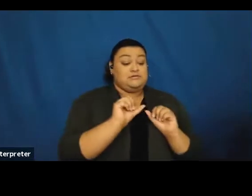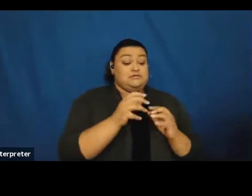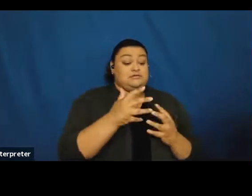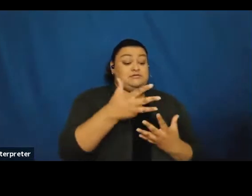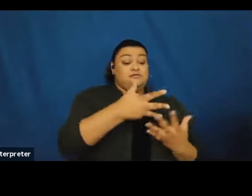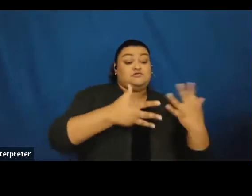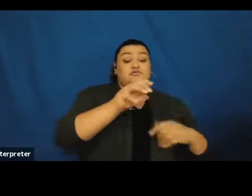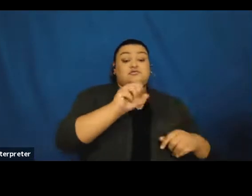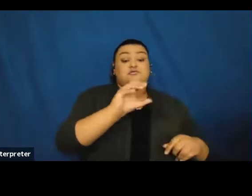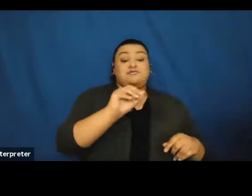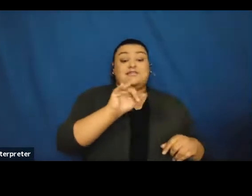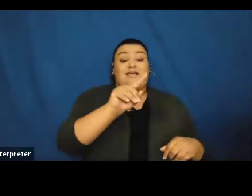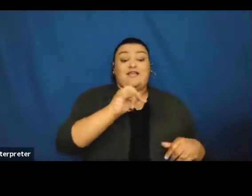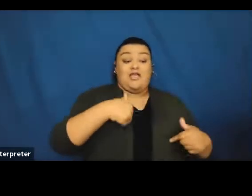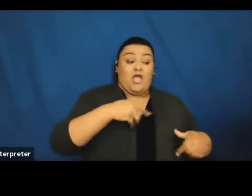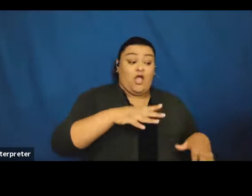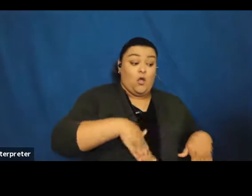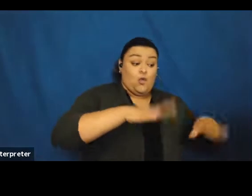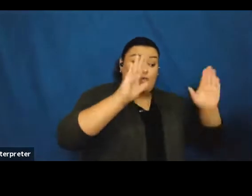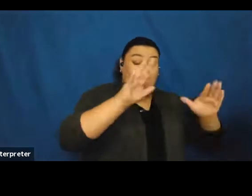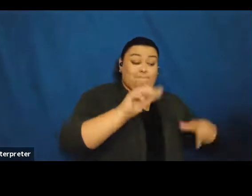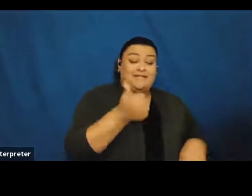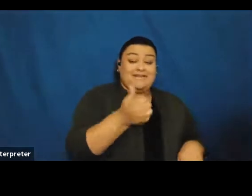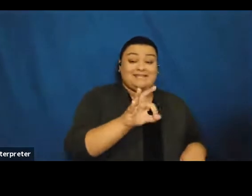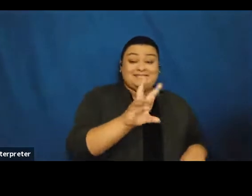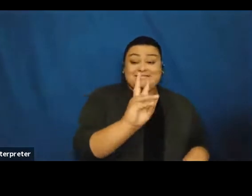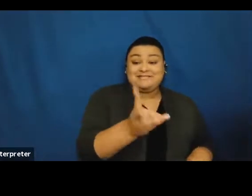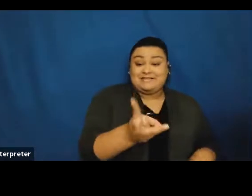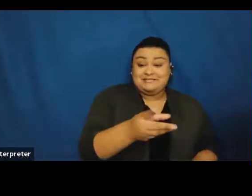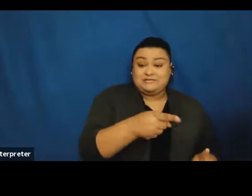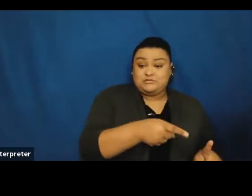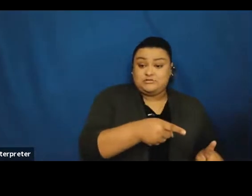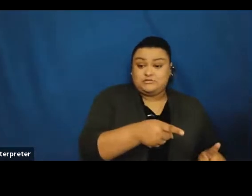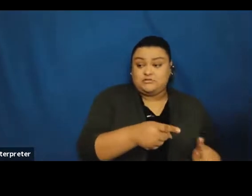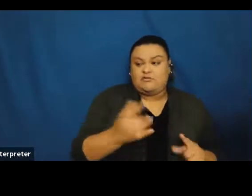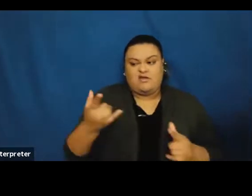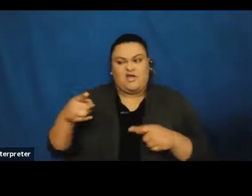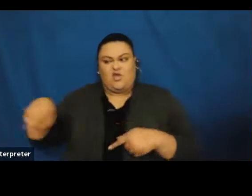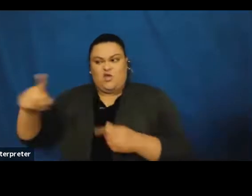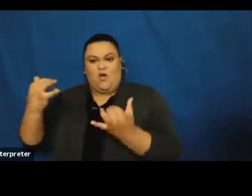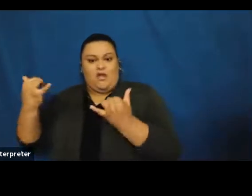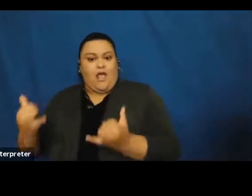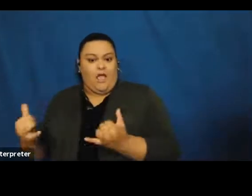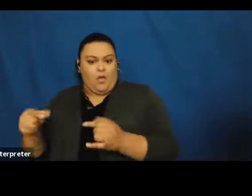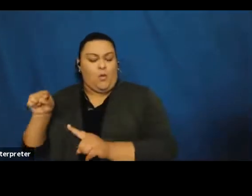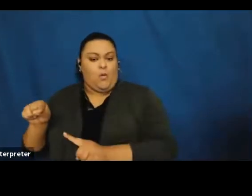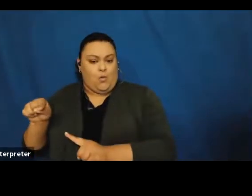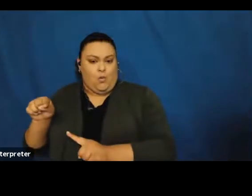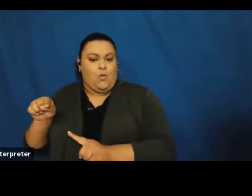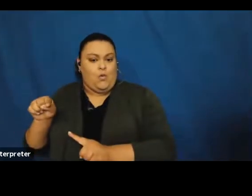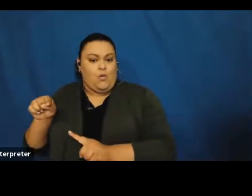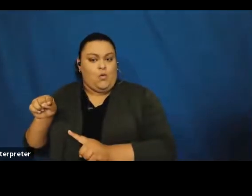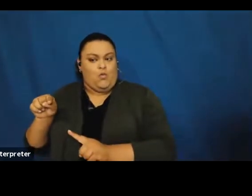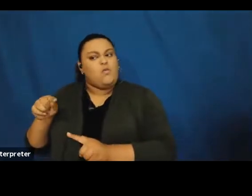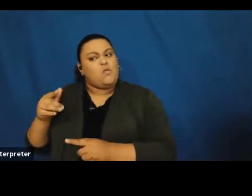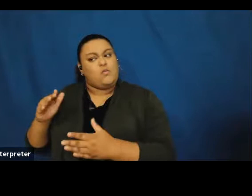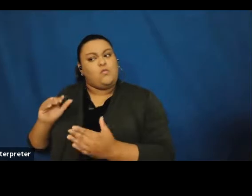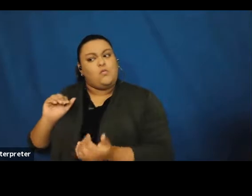60s and the differences that you, young people today, are up against,